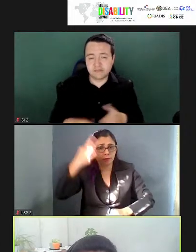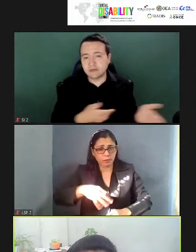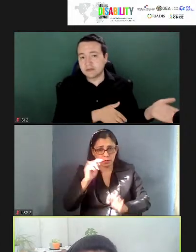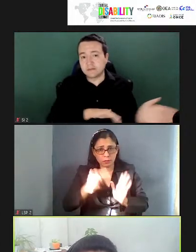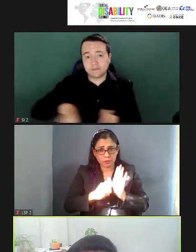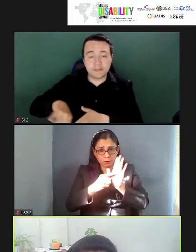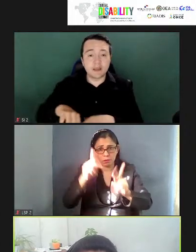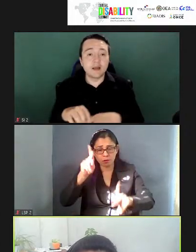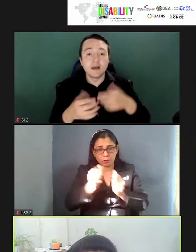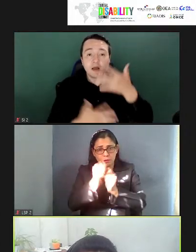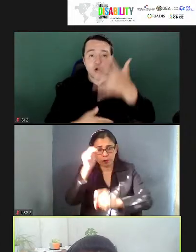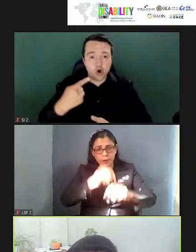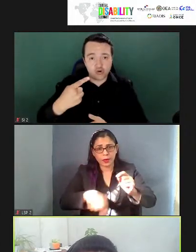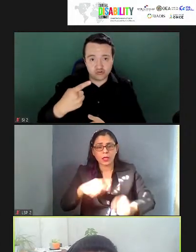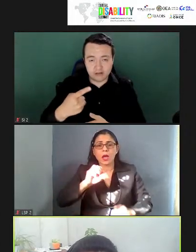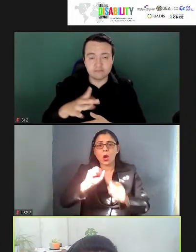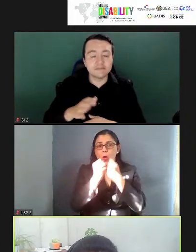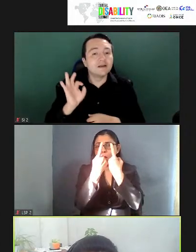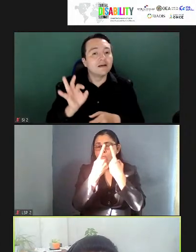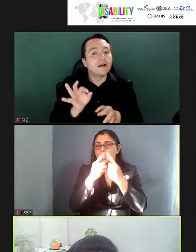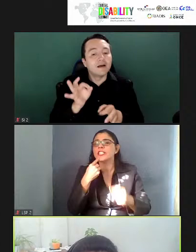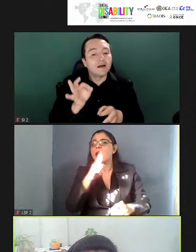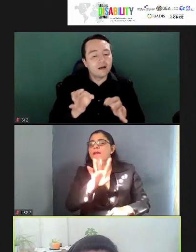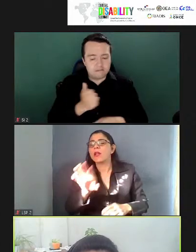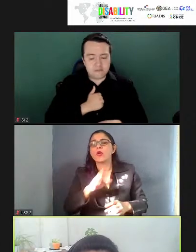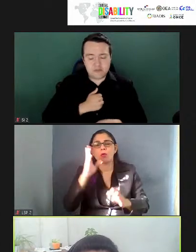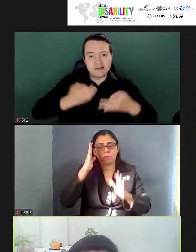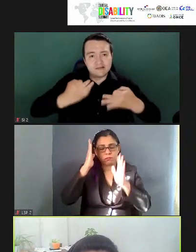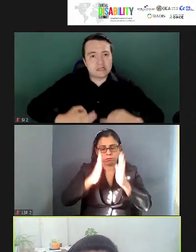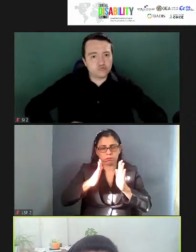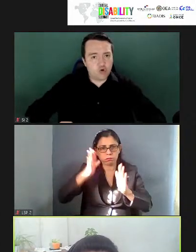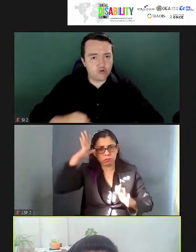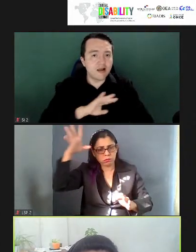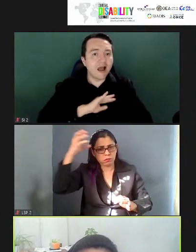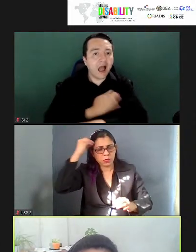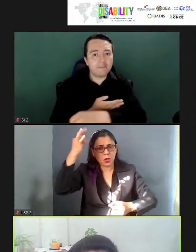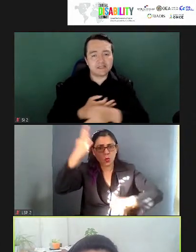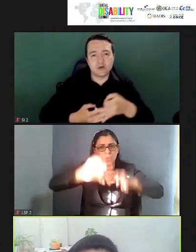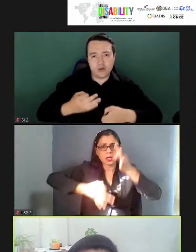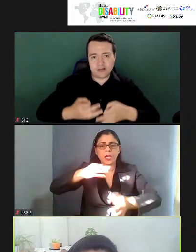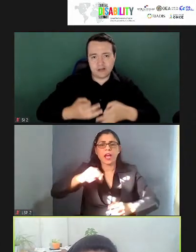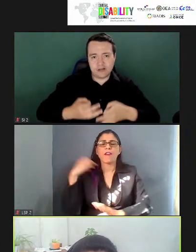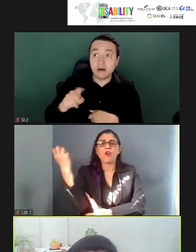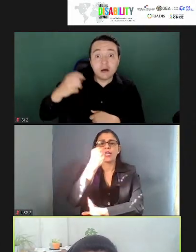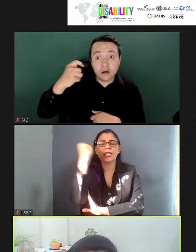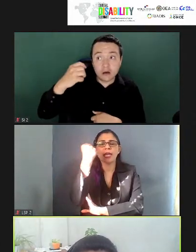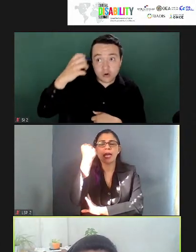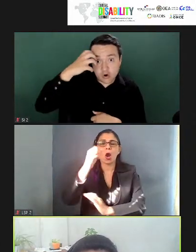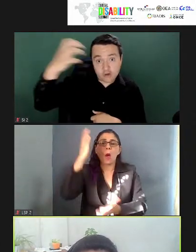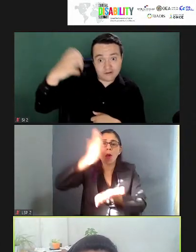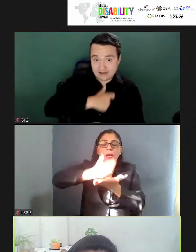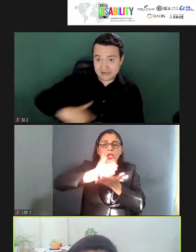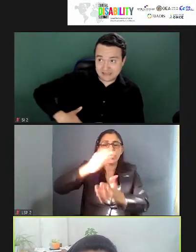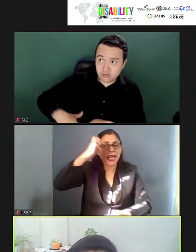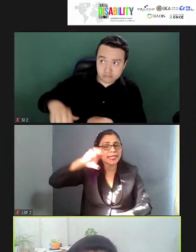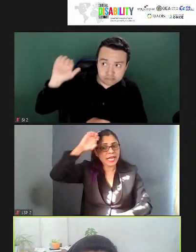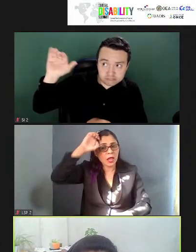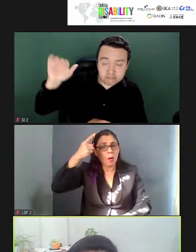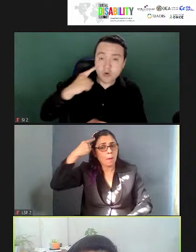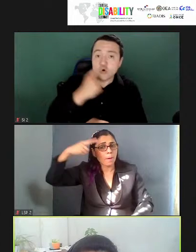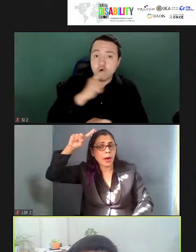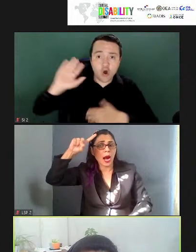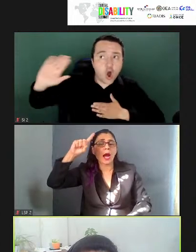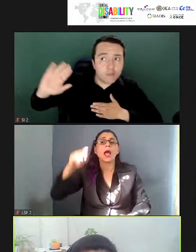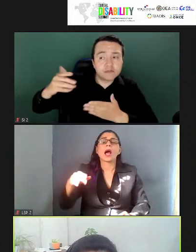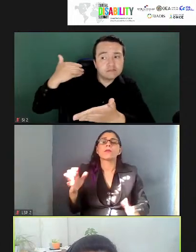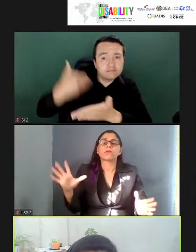legal capacity strengthen the commitment of the states to educate their legislations and